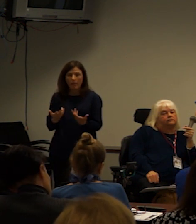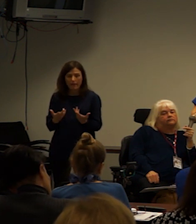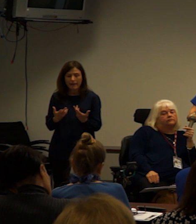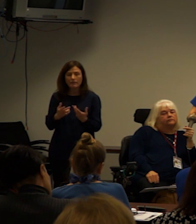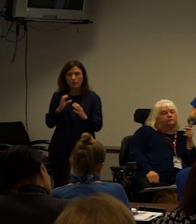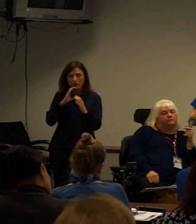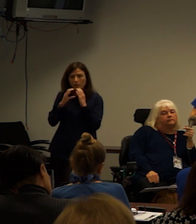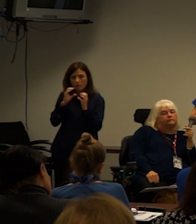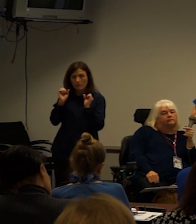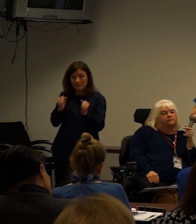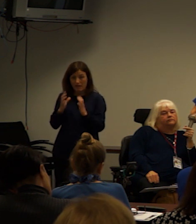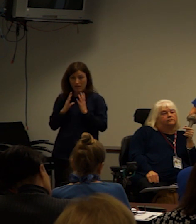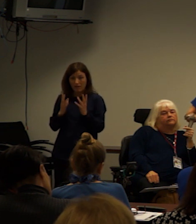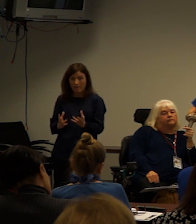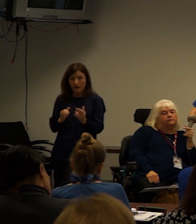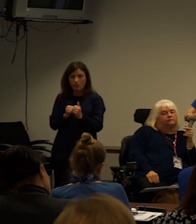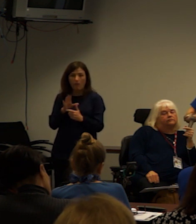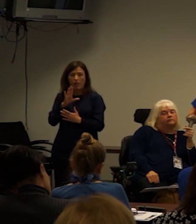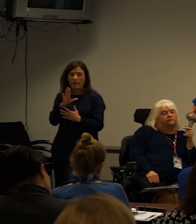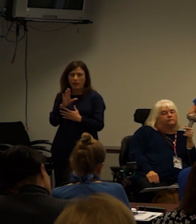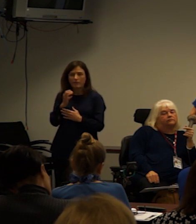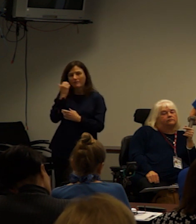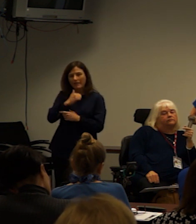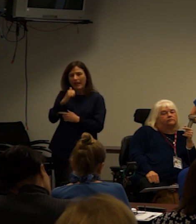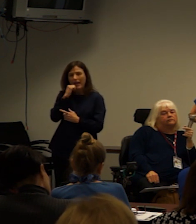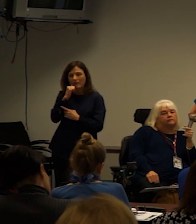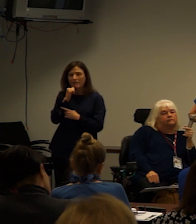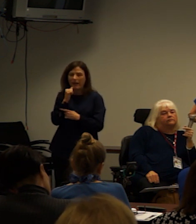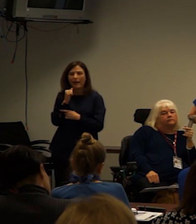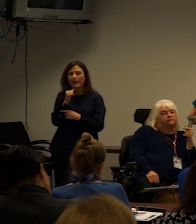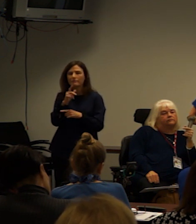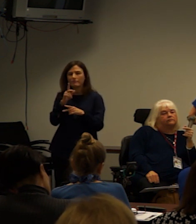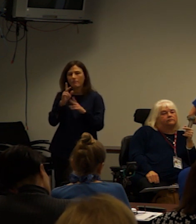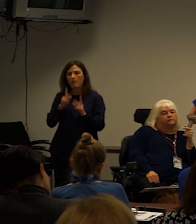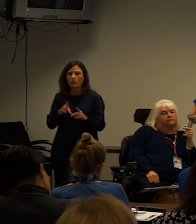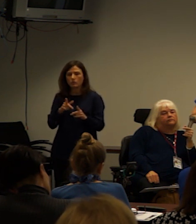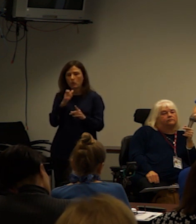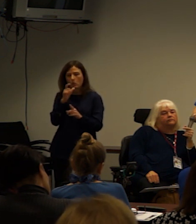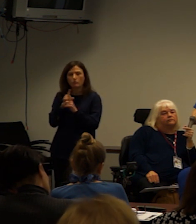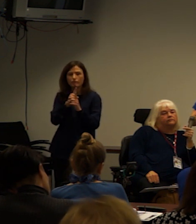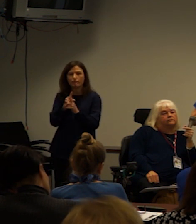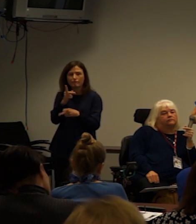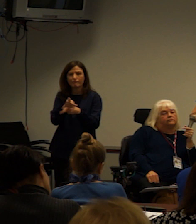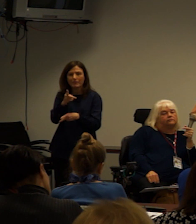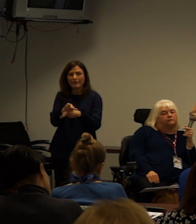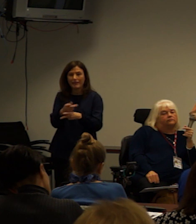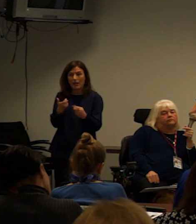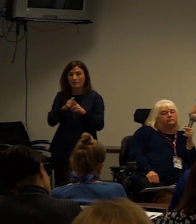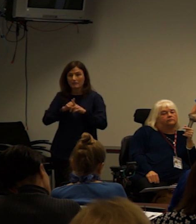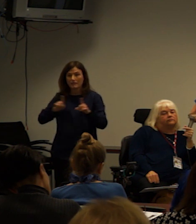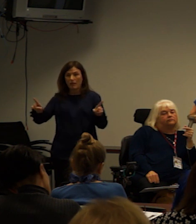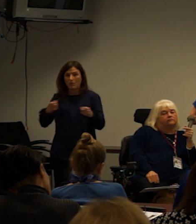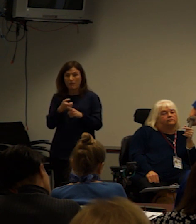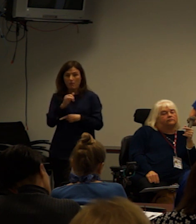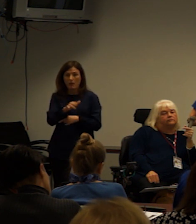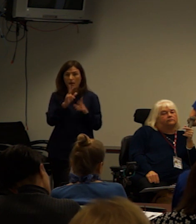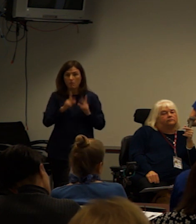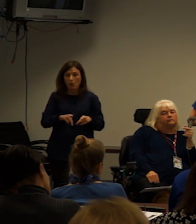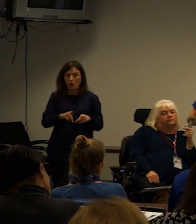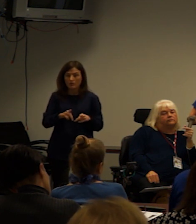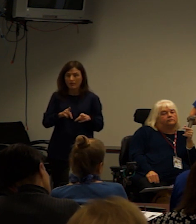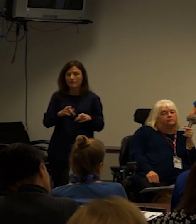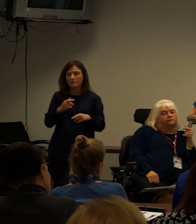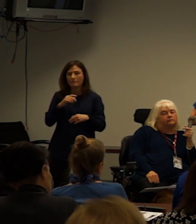can communicate just fine with their everyday attendant that they have gets separated from that person and ends up in